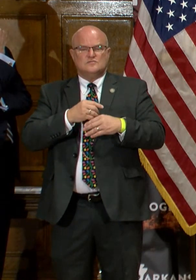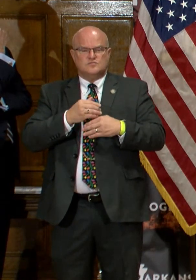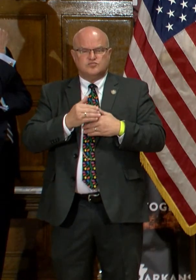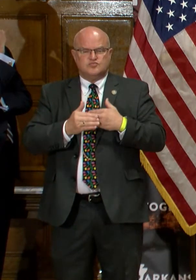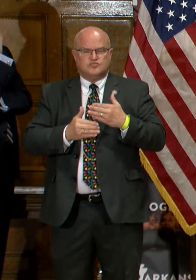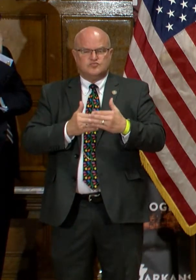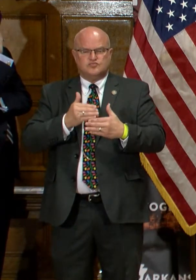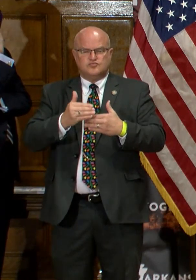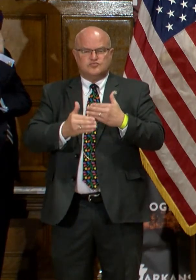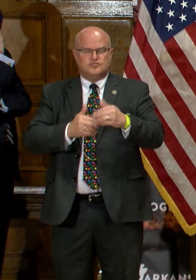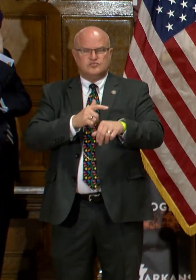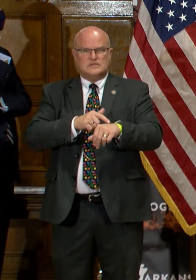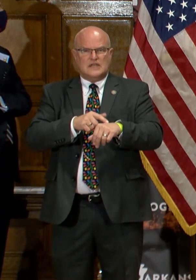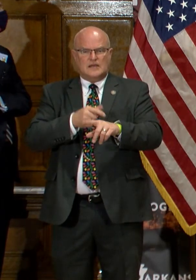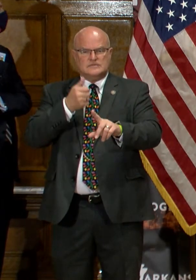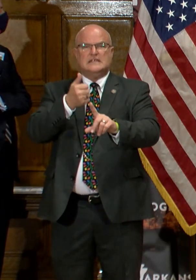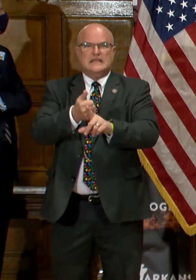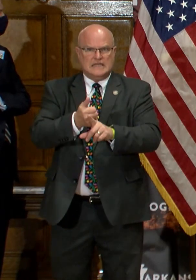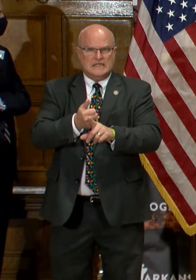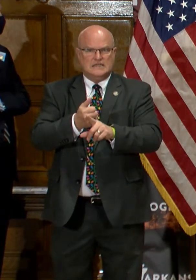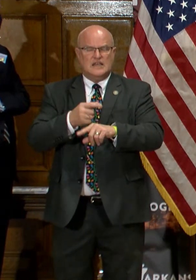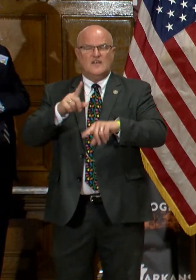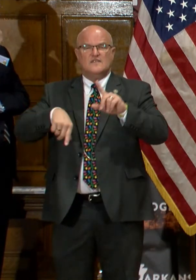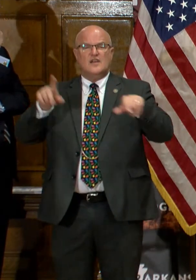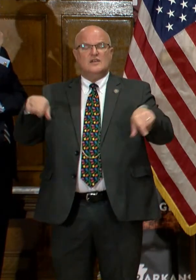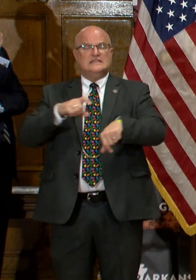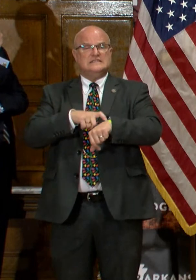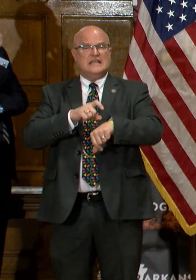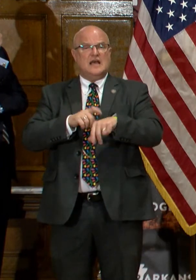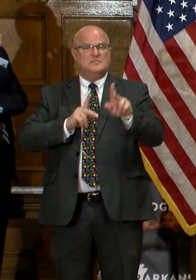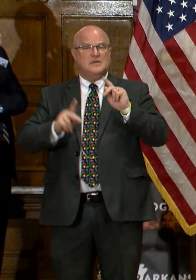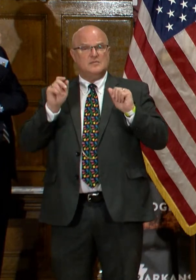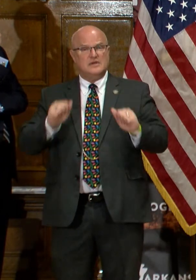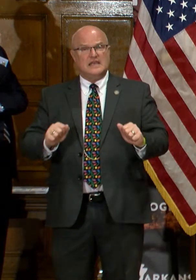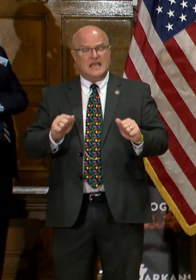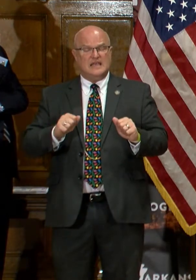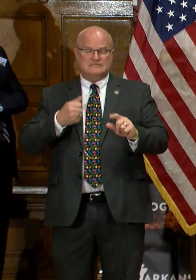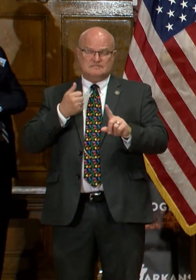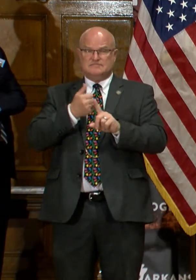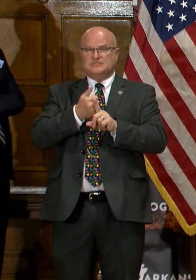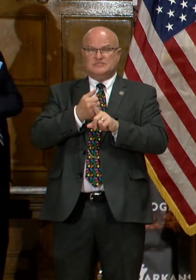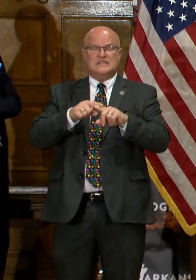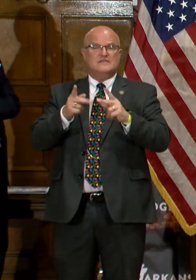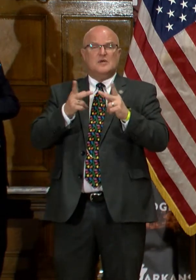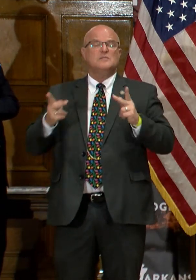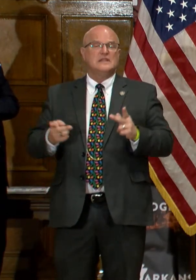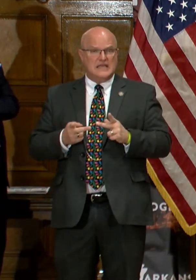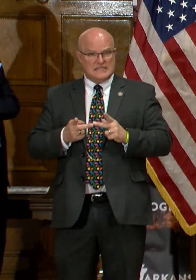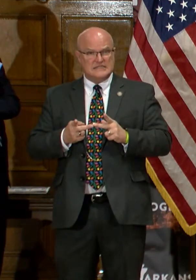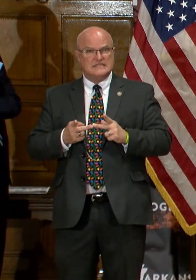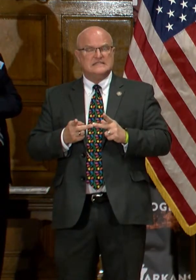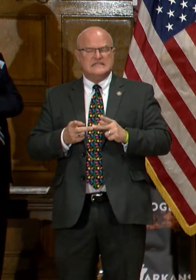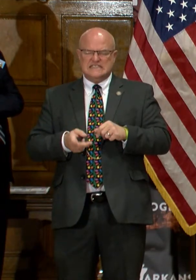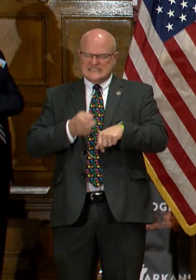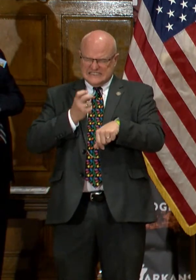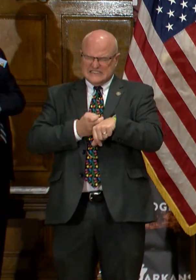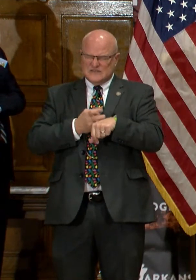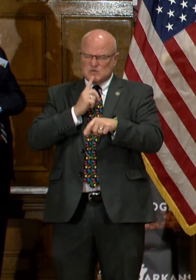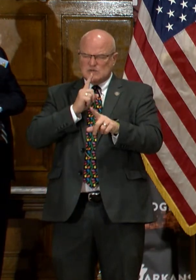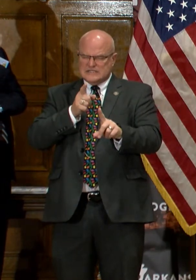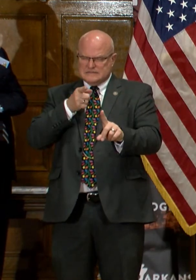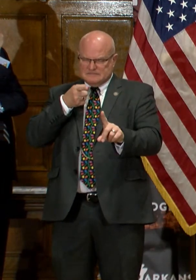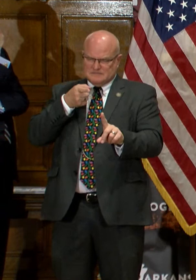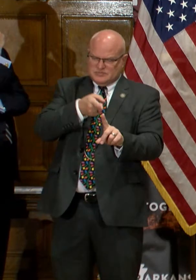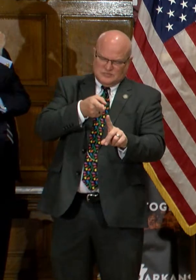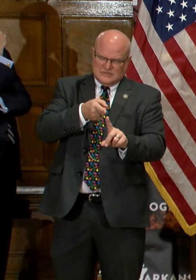and really, you know, the various times that people can become infected at different places, it is exceedingly difficult to pin